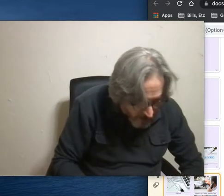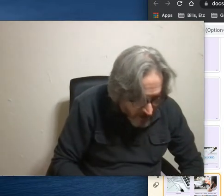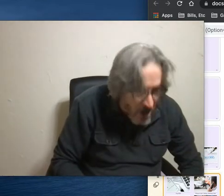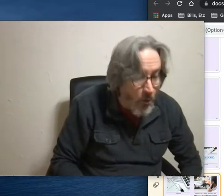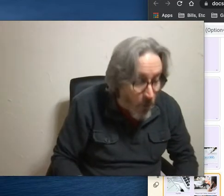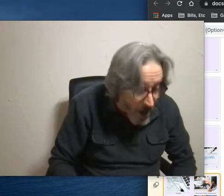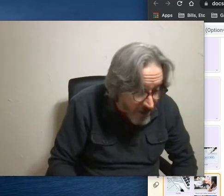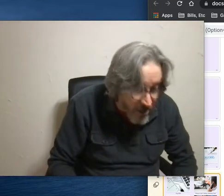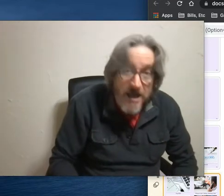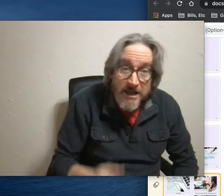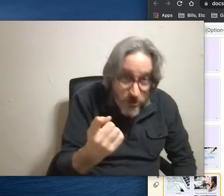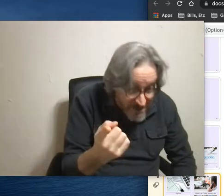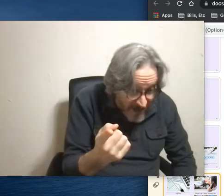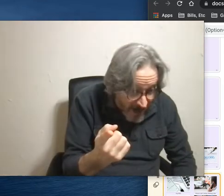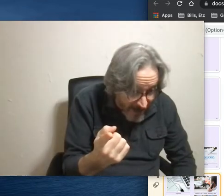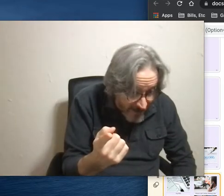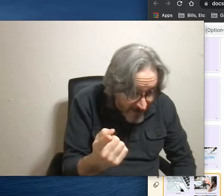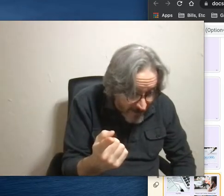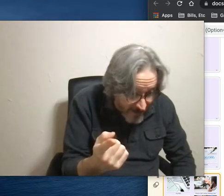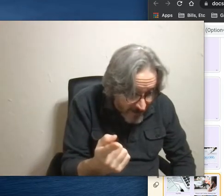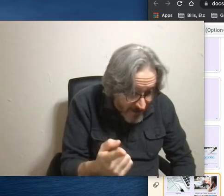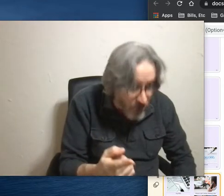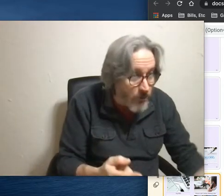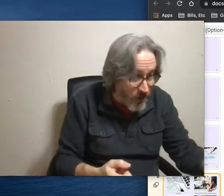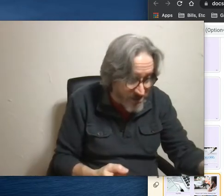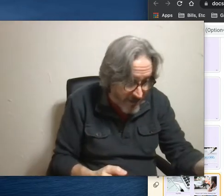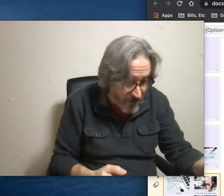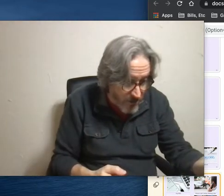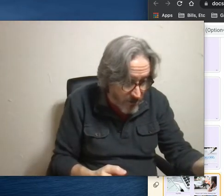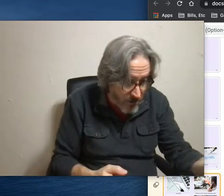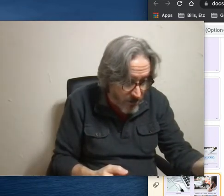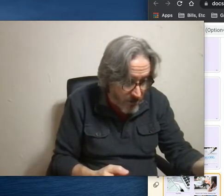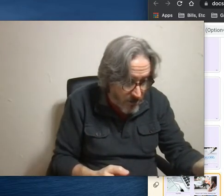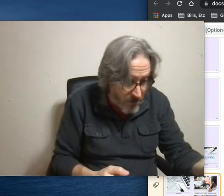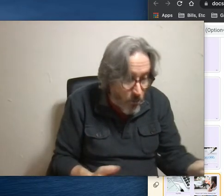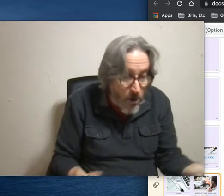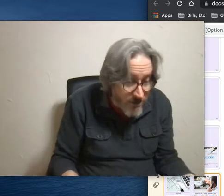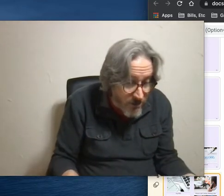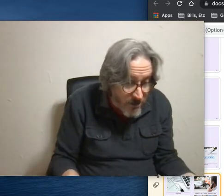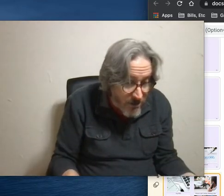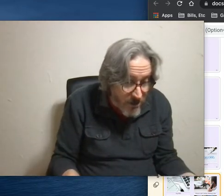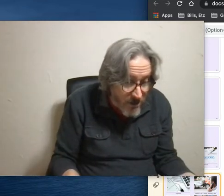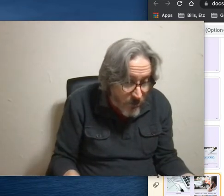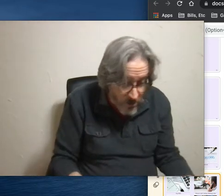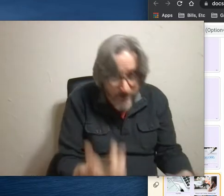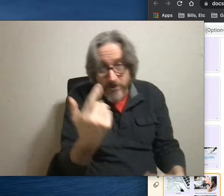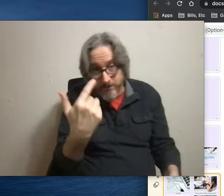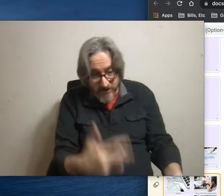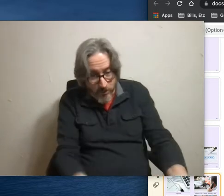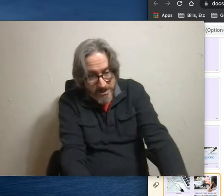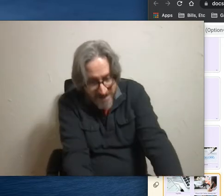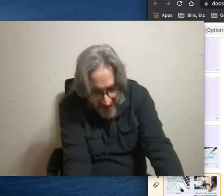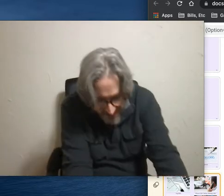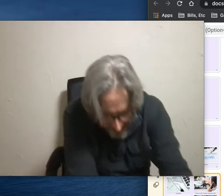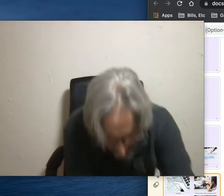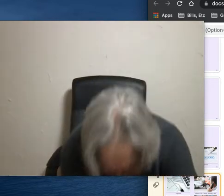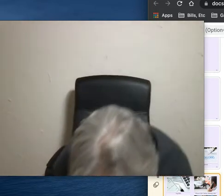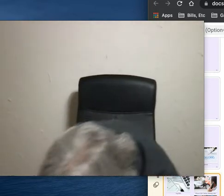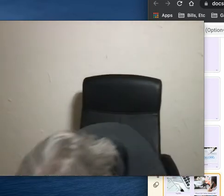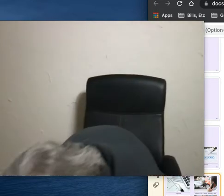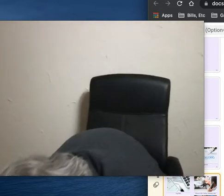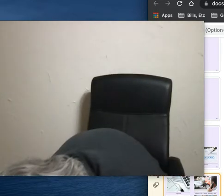Yeah. Do you want to say hi or do you want to go outside? What? Well, come here. If you want to say hi,